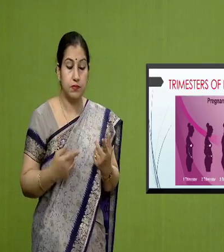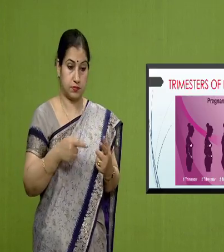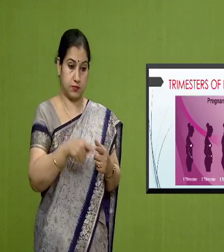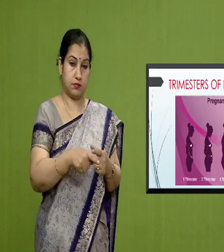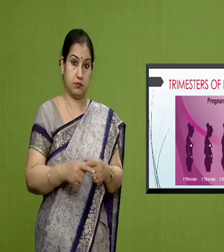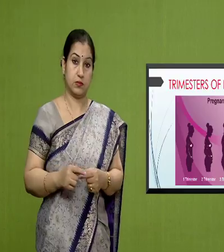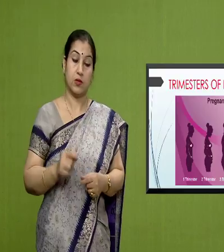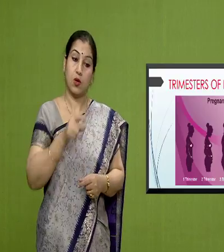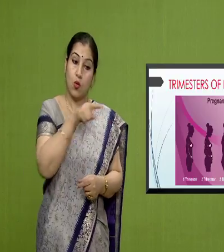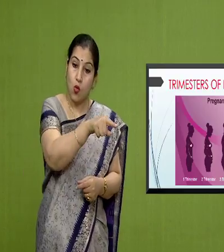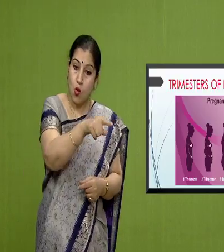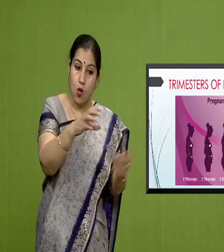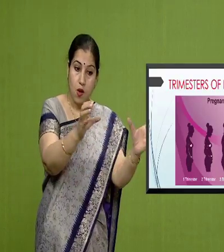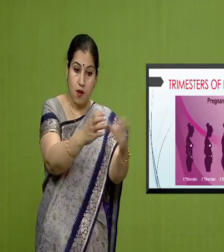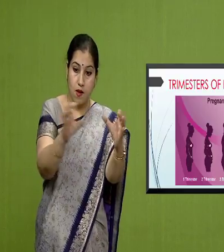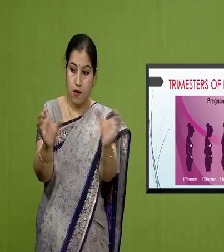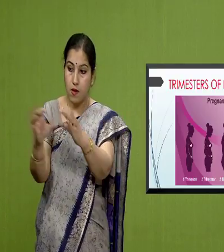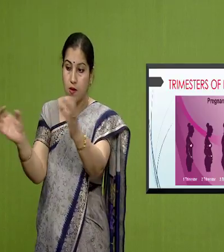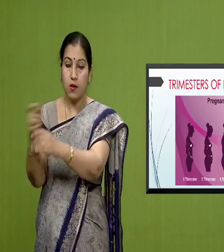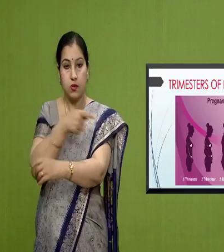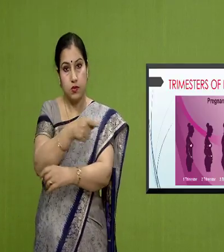development in each trimester.